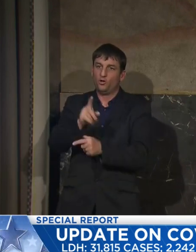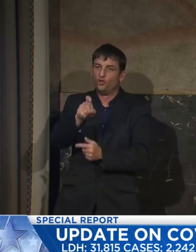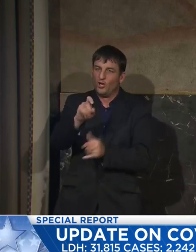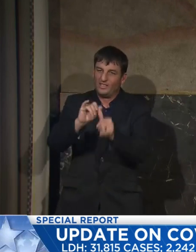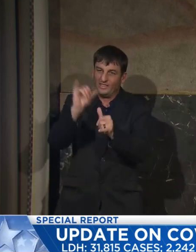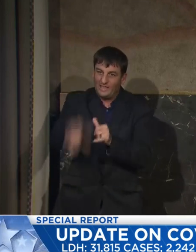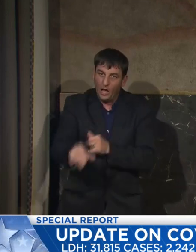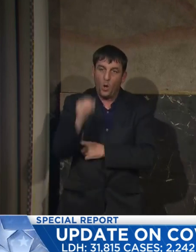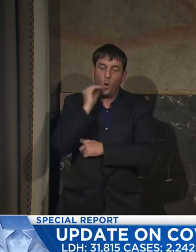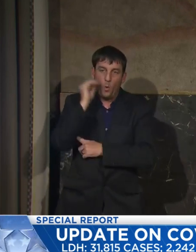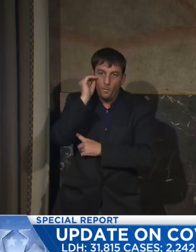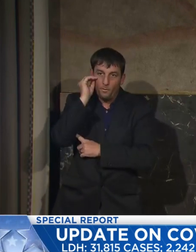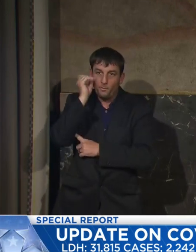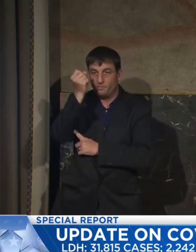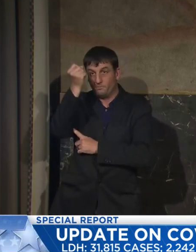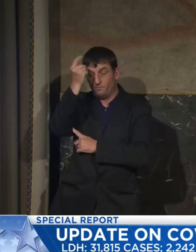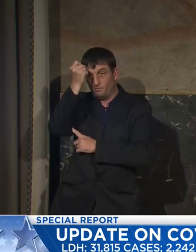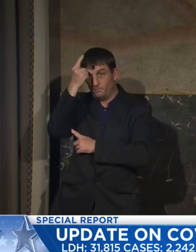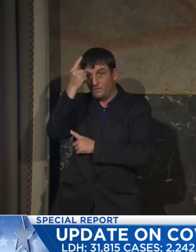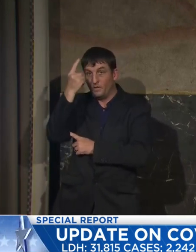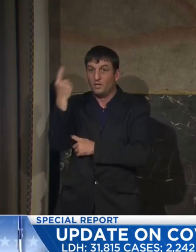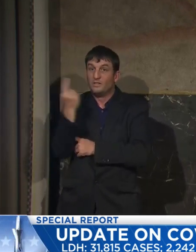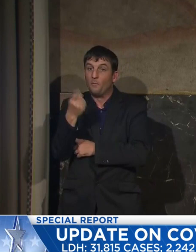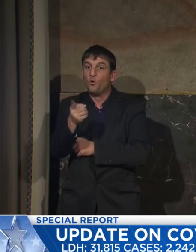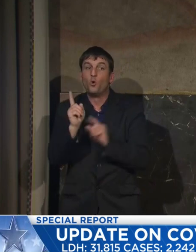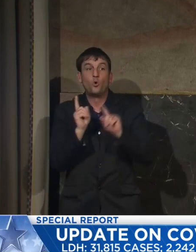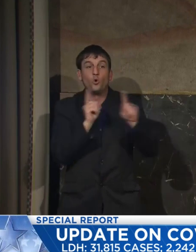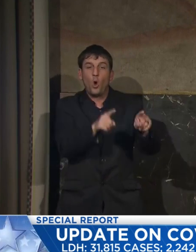something that really is essential.